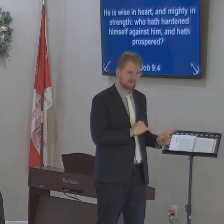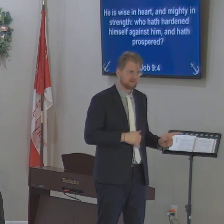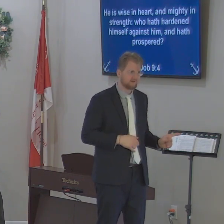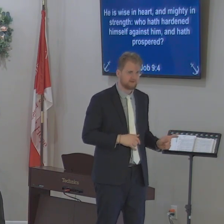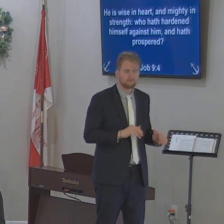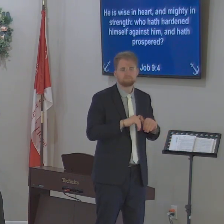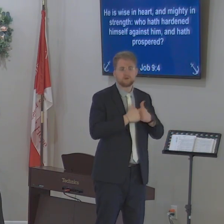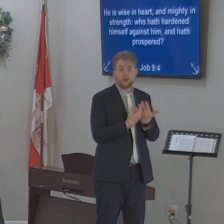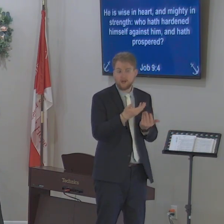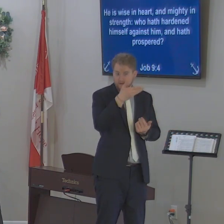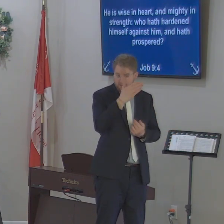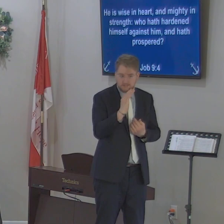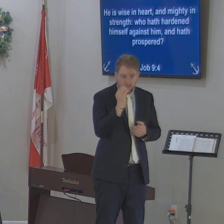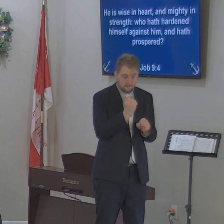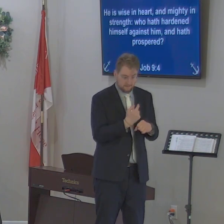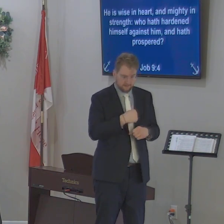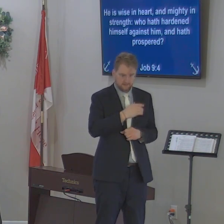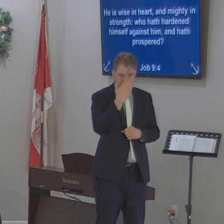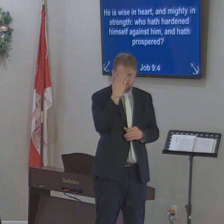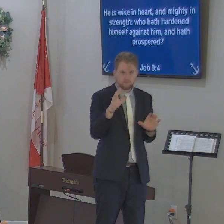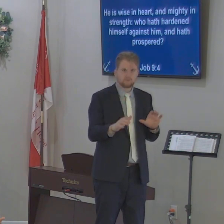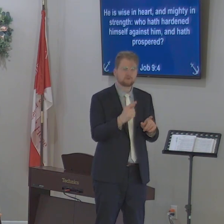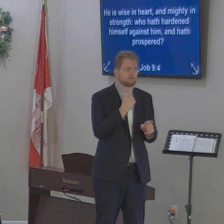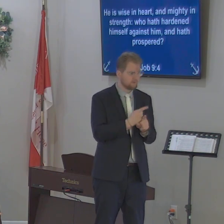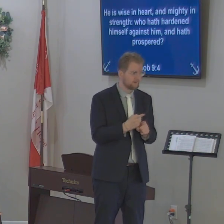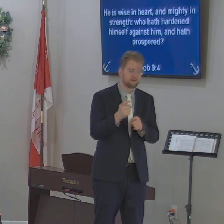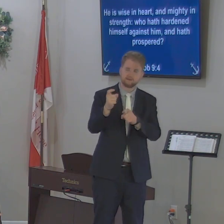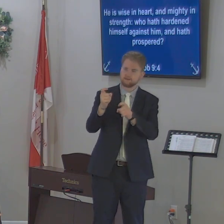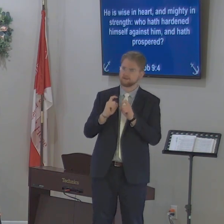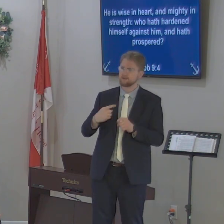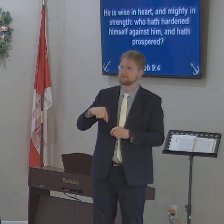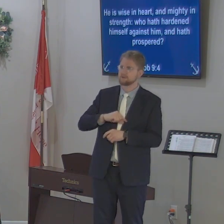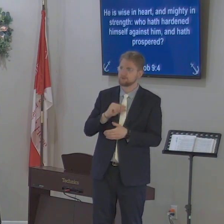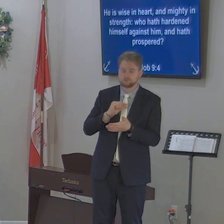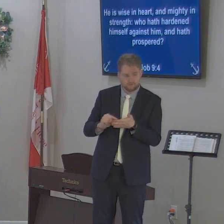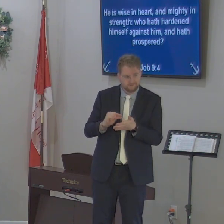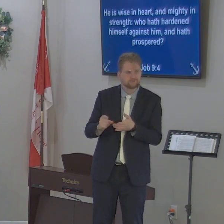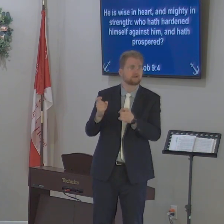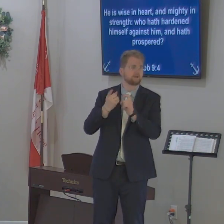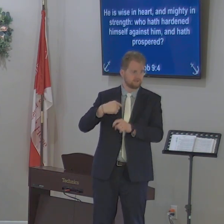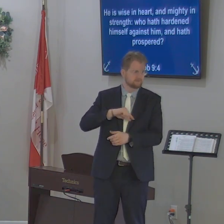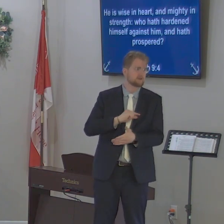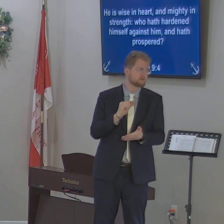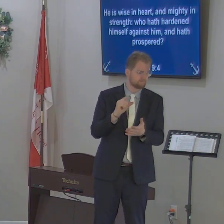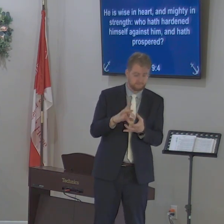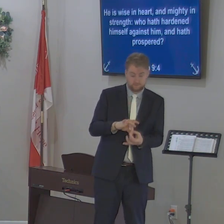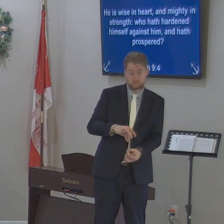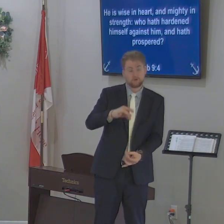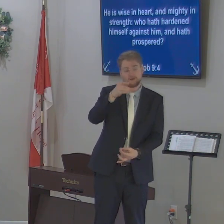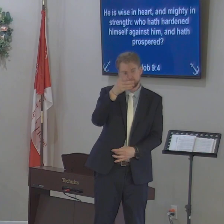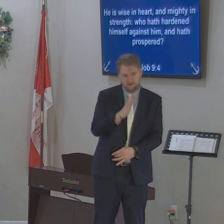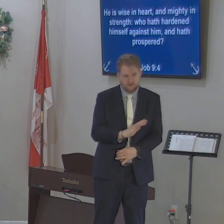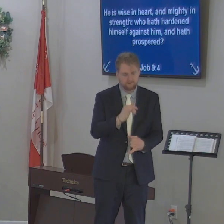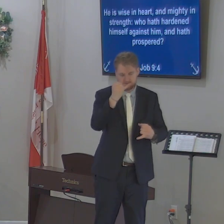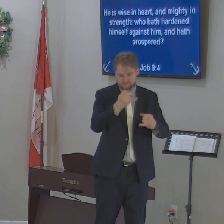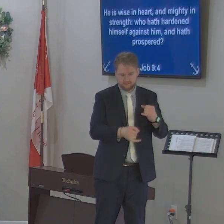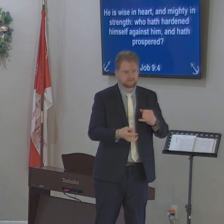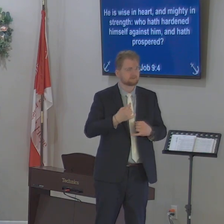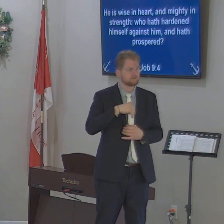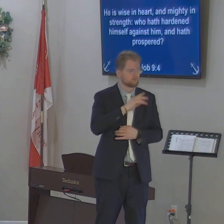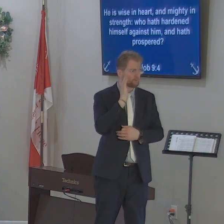doing right? He gives us the scripture. He gives us the Holy Spirit of God. And lastly, we'll have a service to the